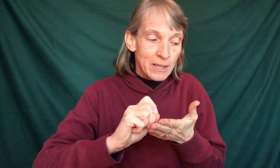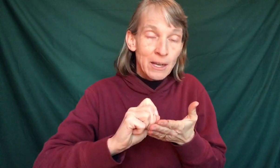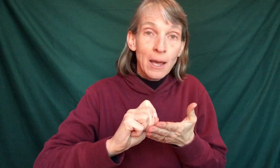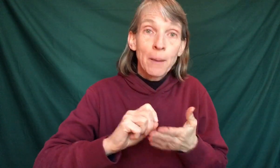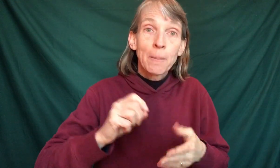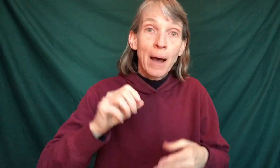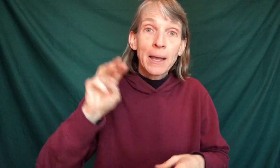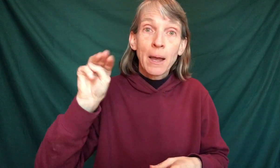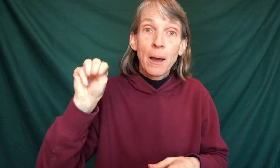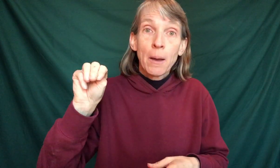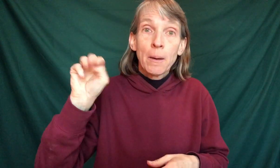written by